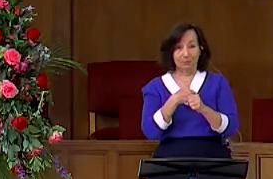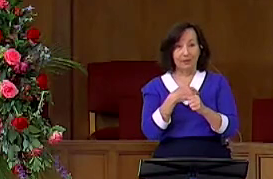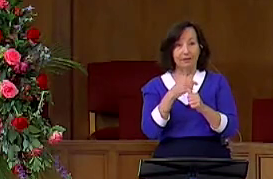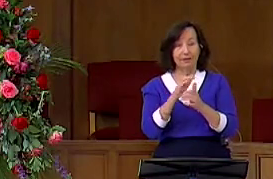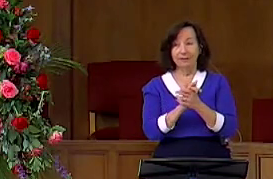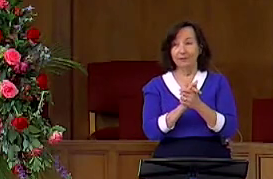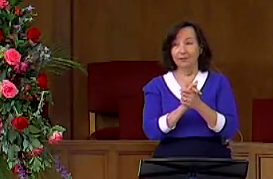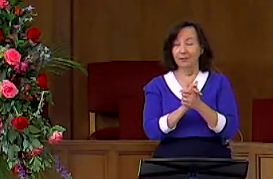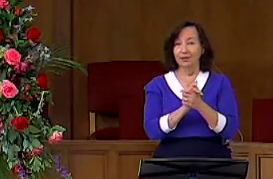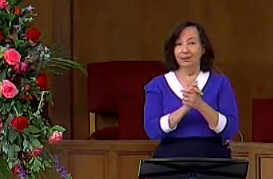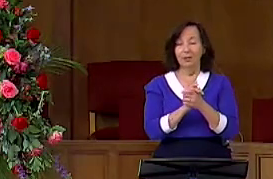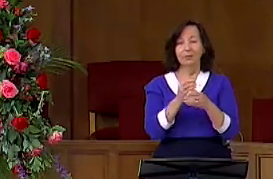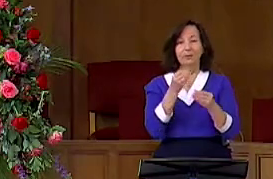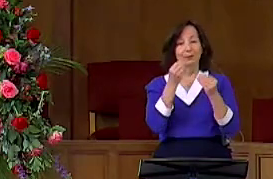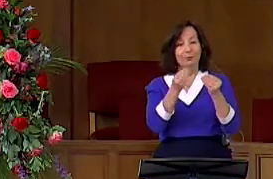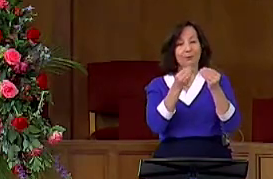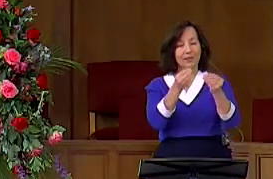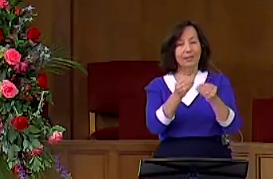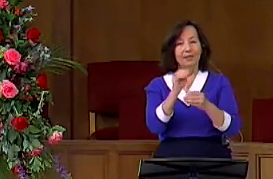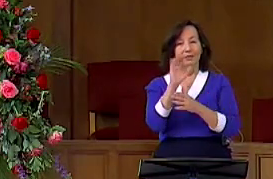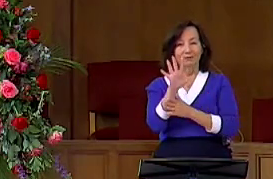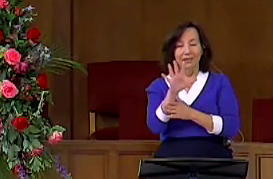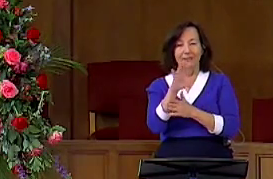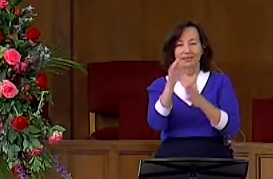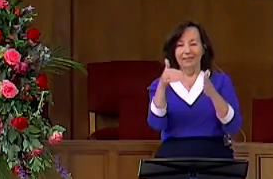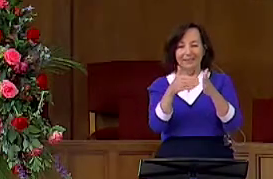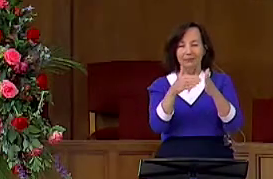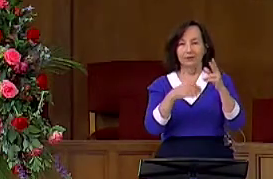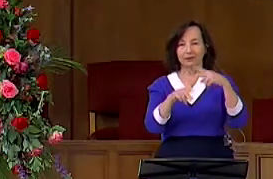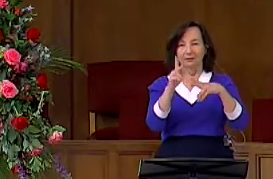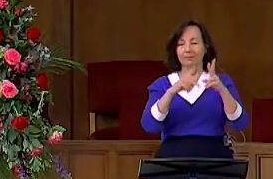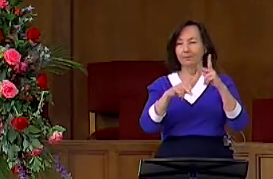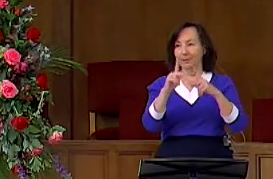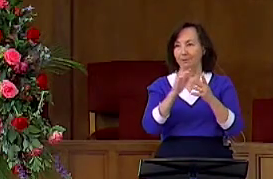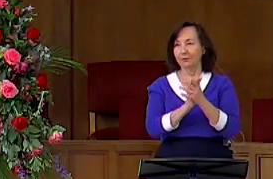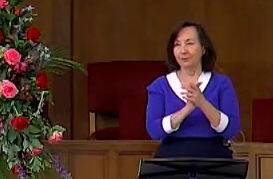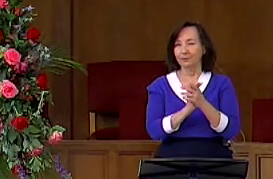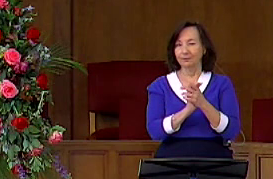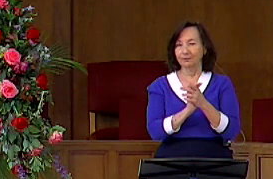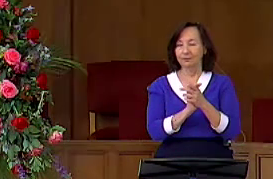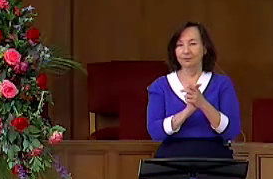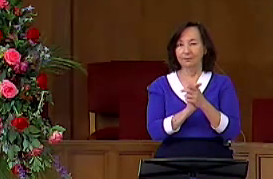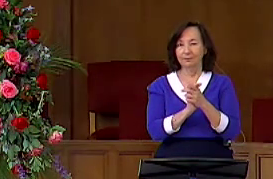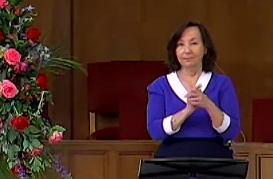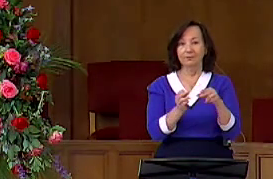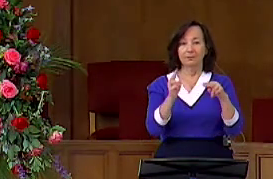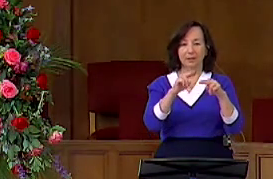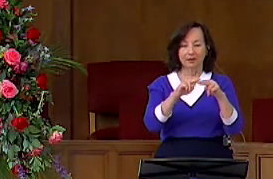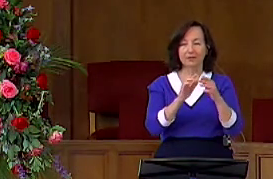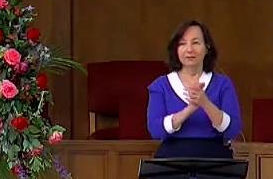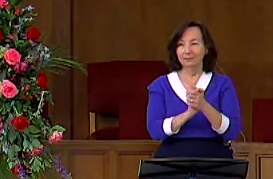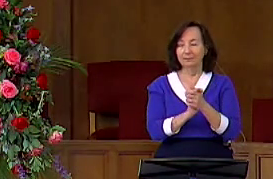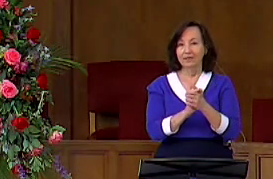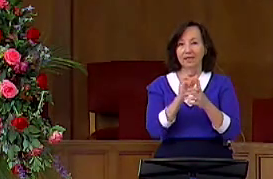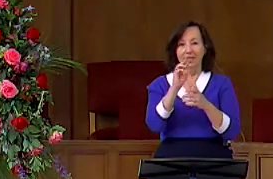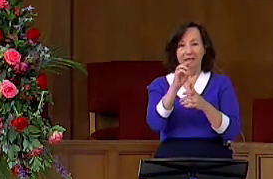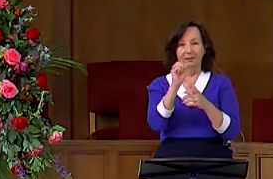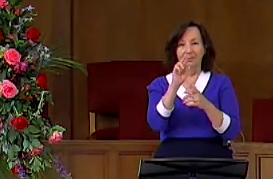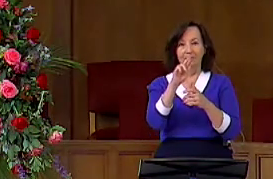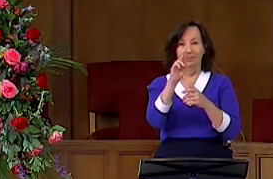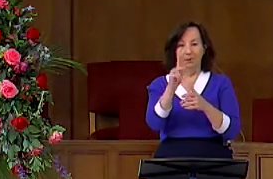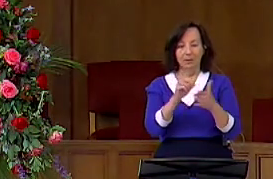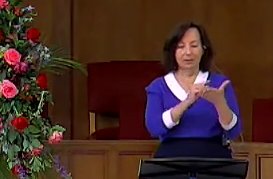feed 5,000 people plus? In Mark's gospel,